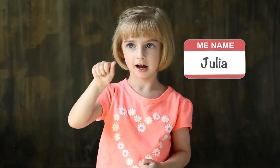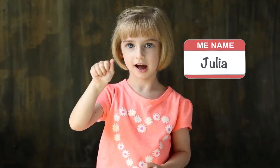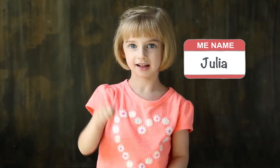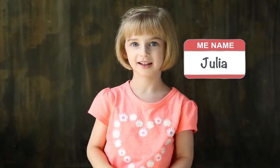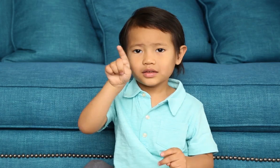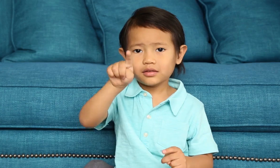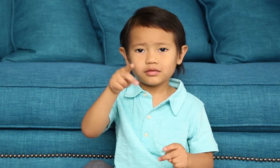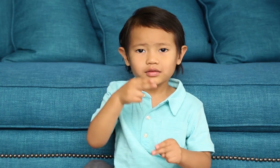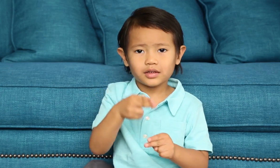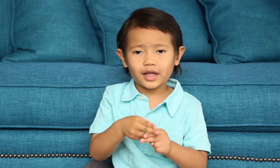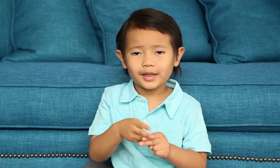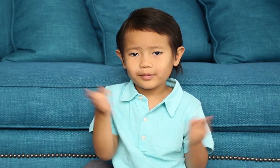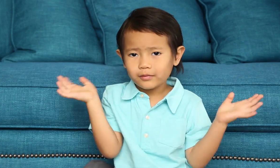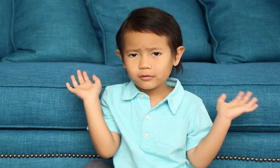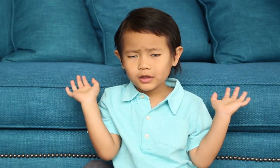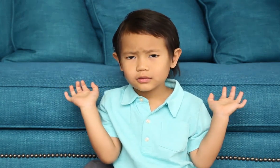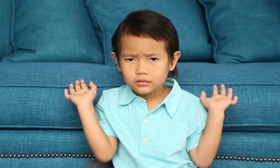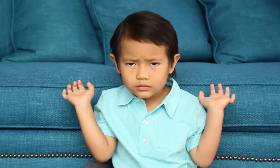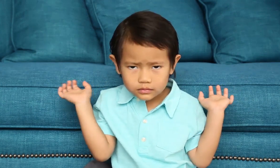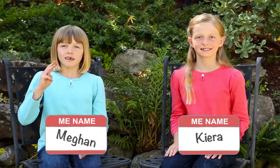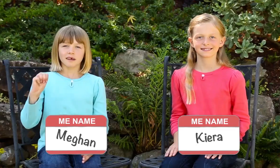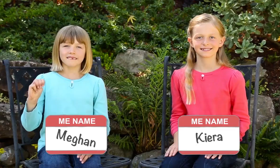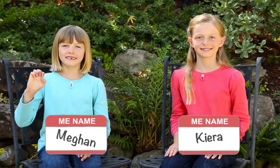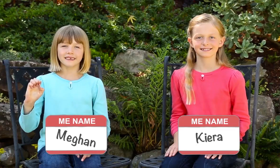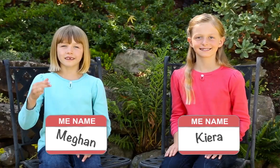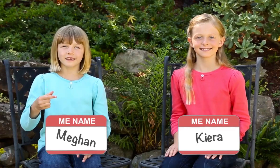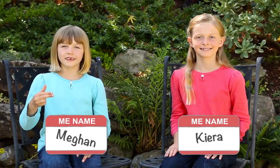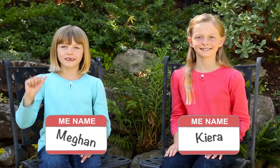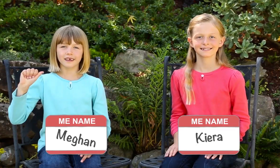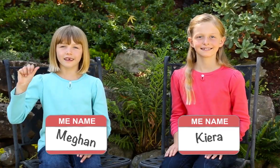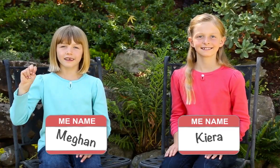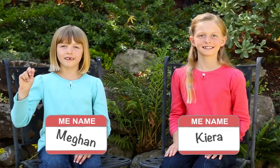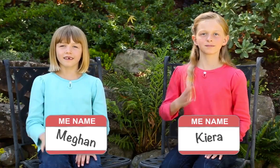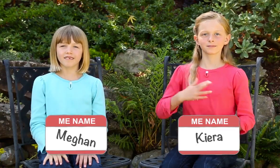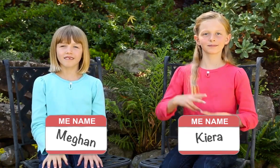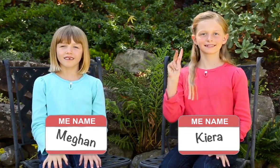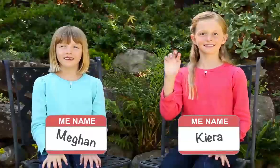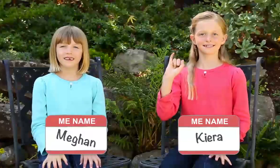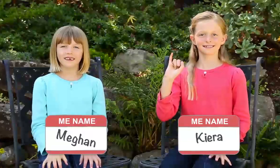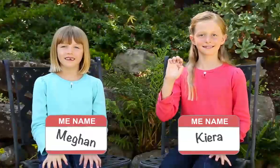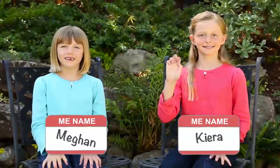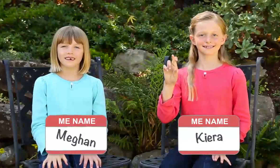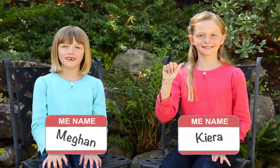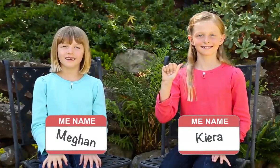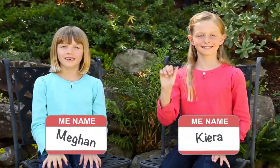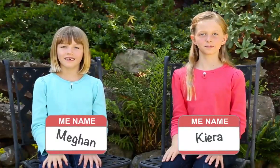Julia. You name what? Me name Megan. Me name Kira.